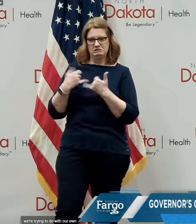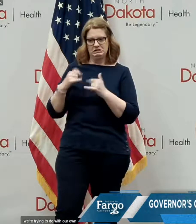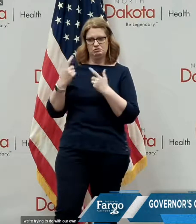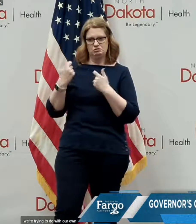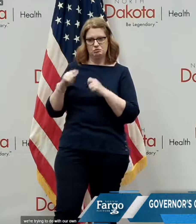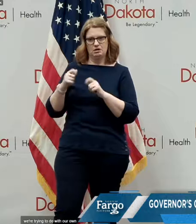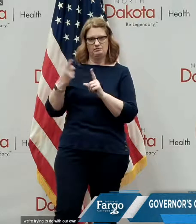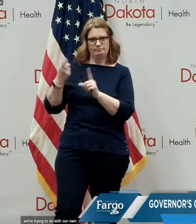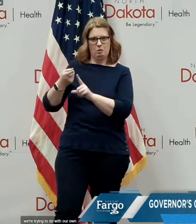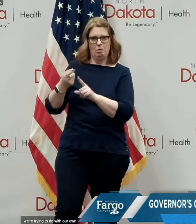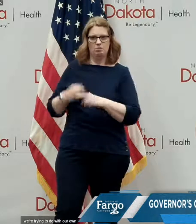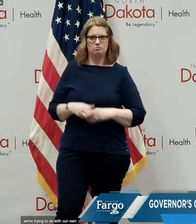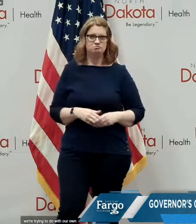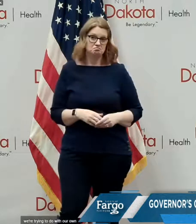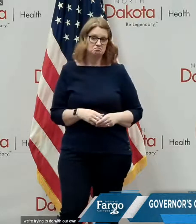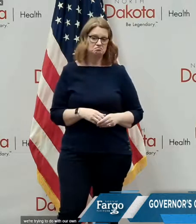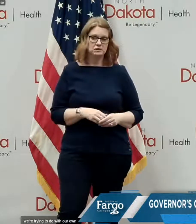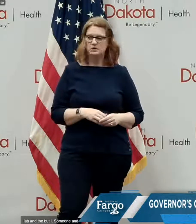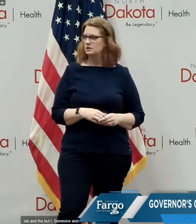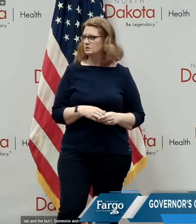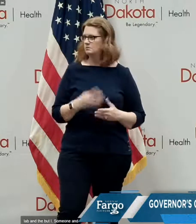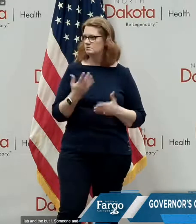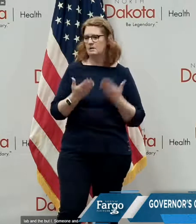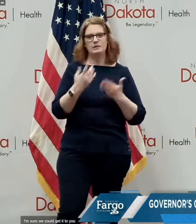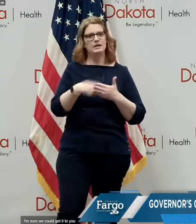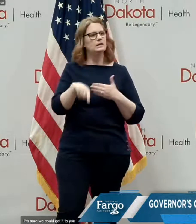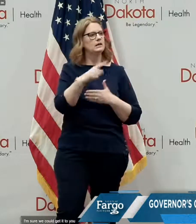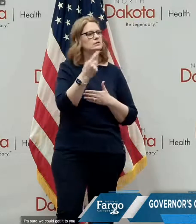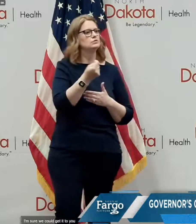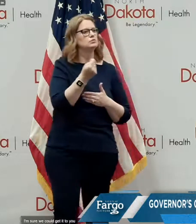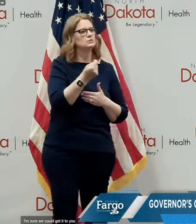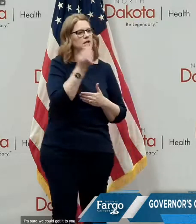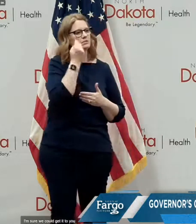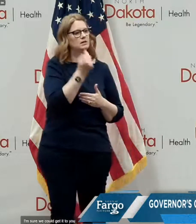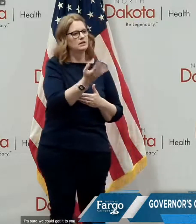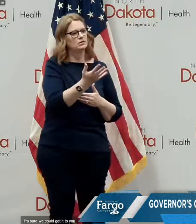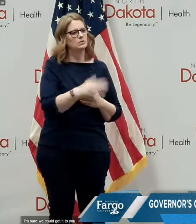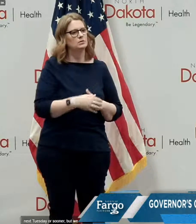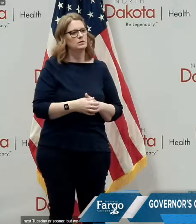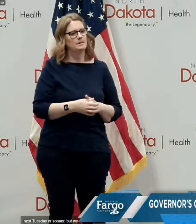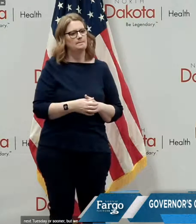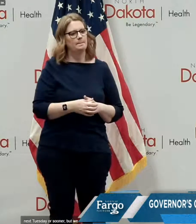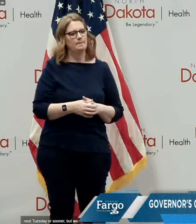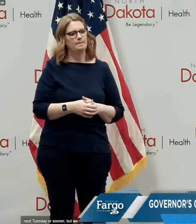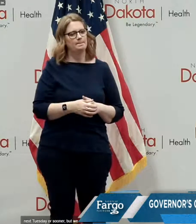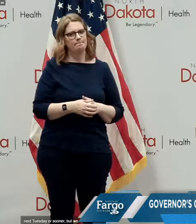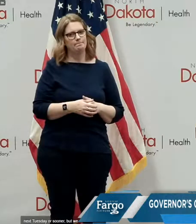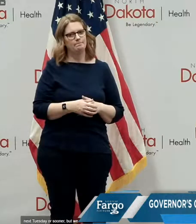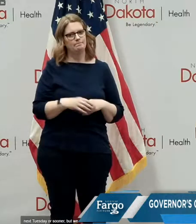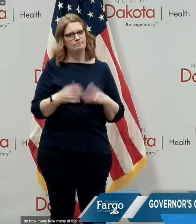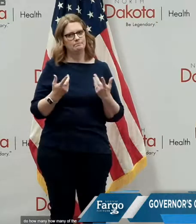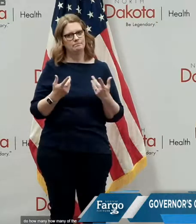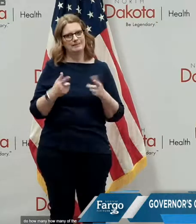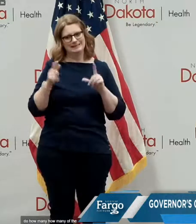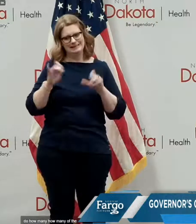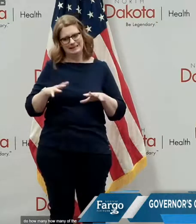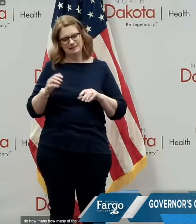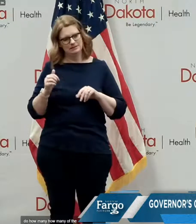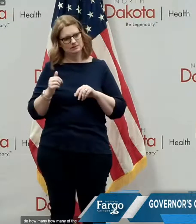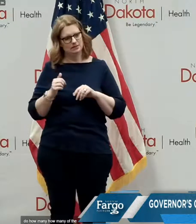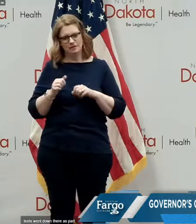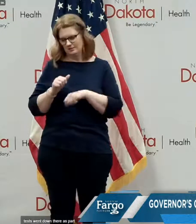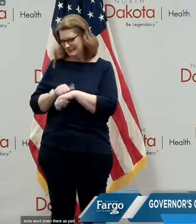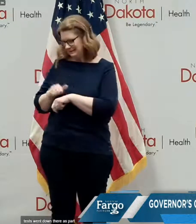I don't know, I'm sure we could get it to you next Tuesday or sooner, but we do, how many of the tests went down there as part of that test,